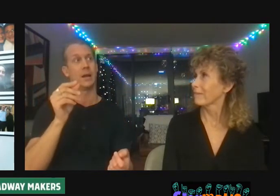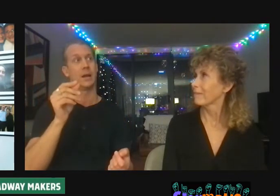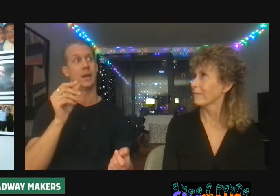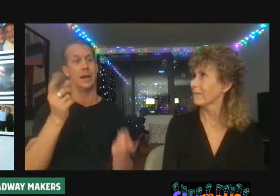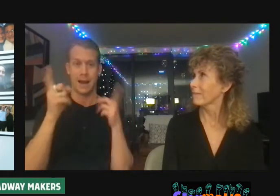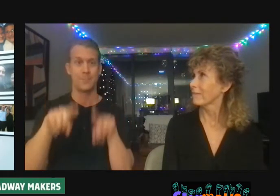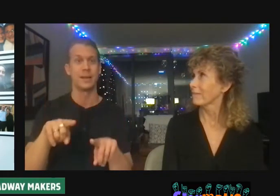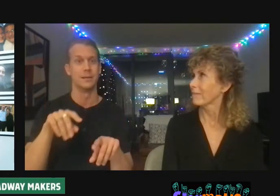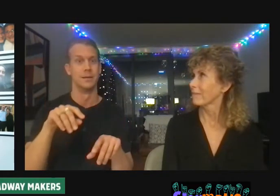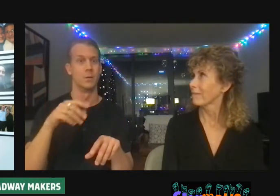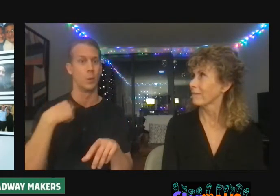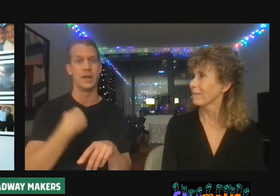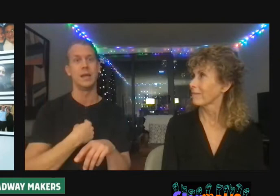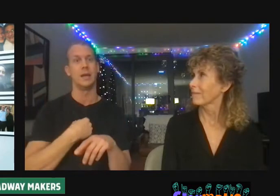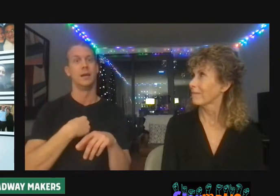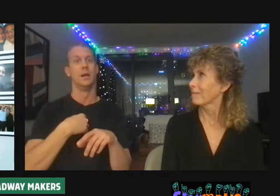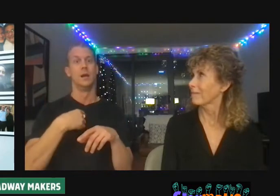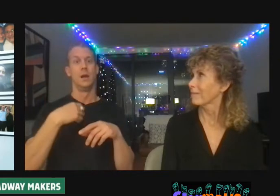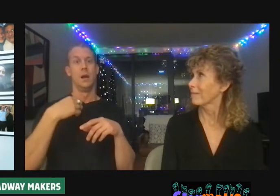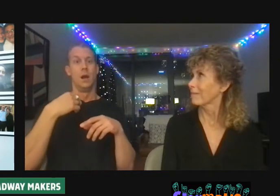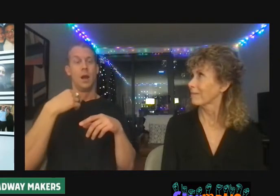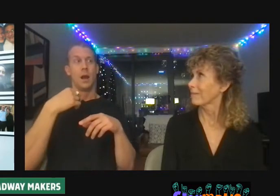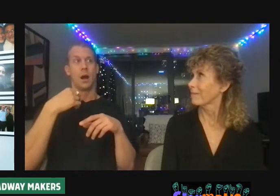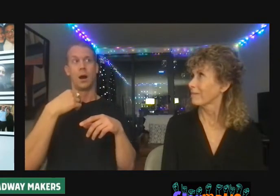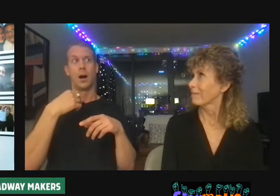And it happened. We